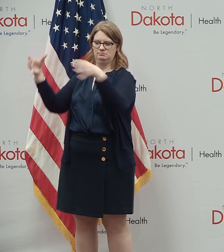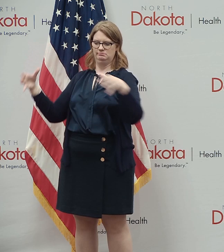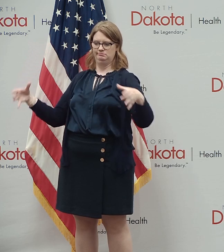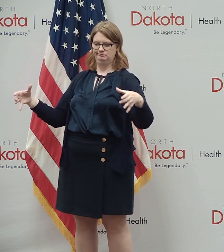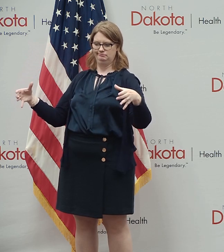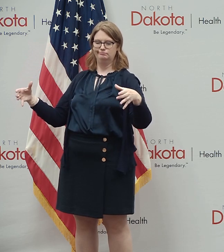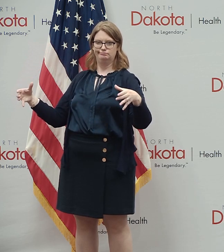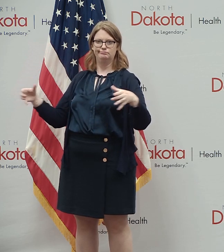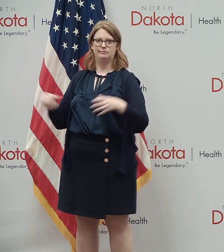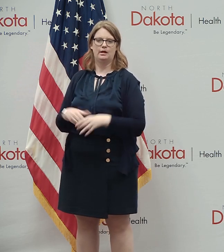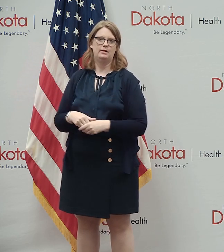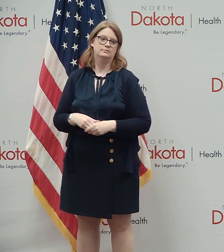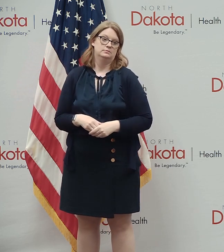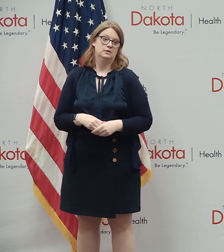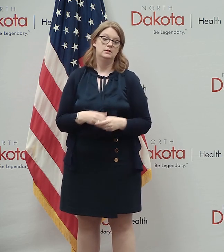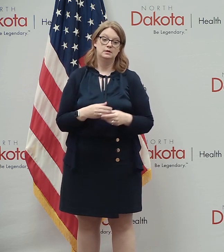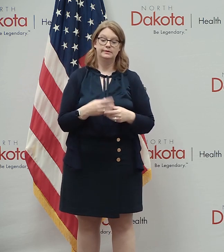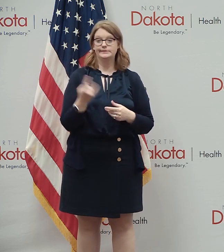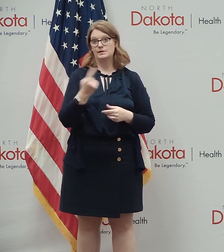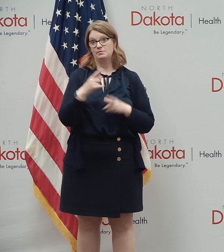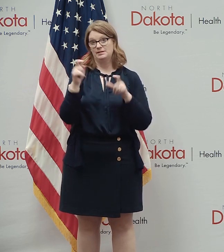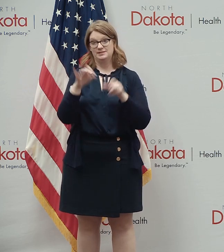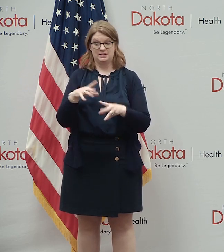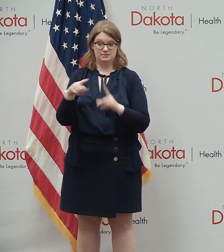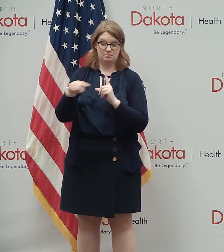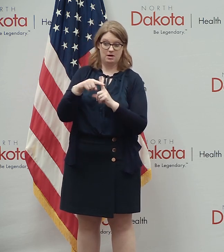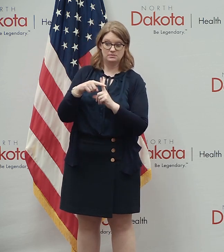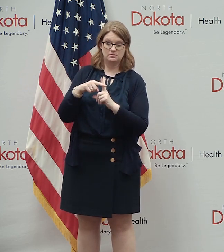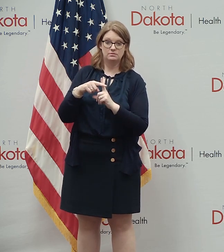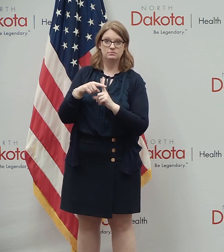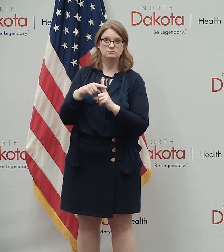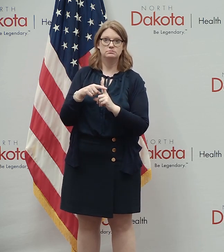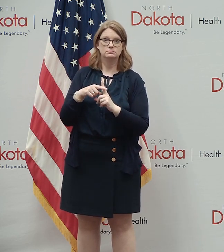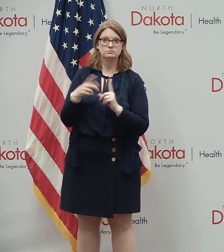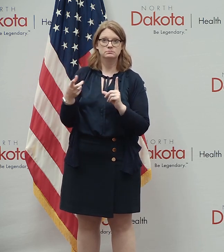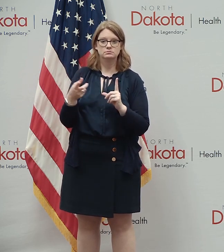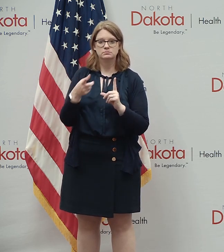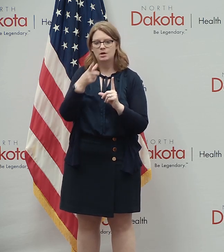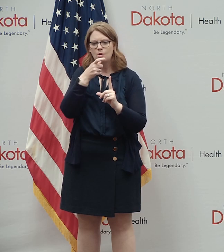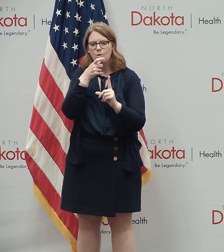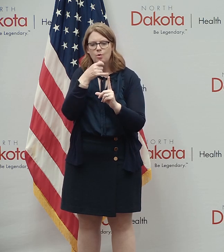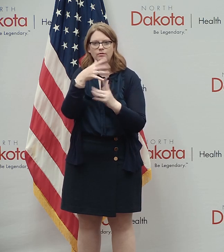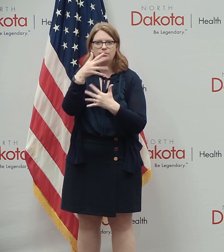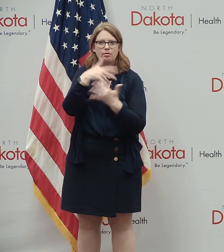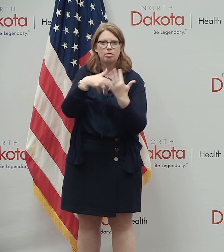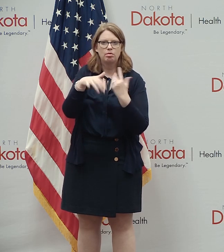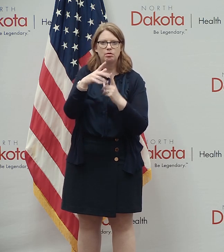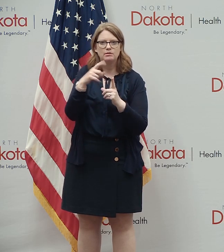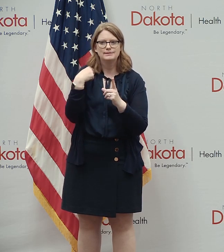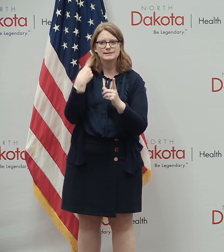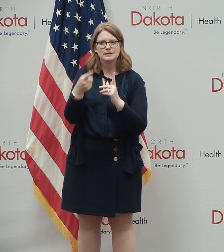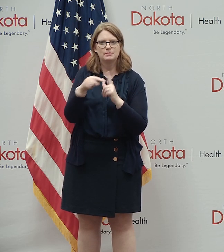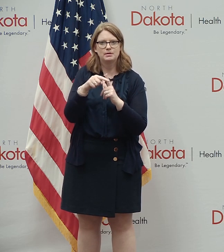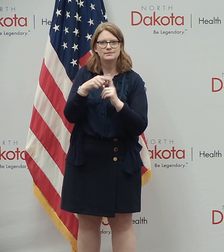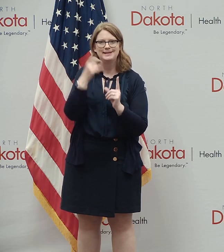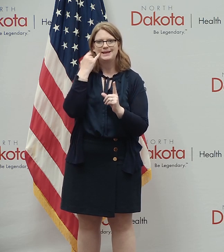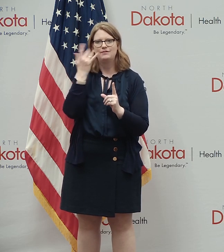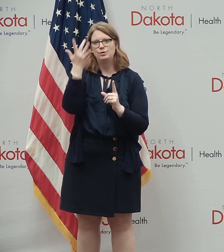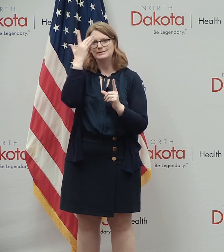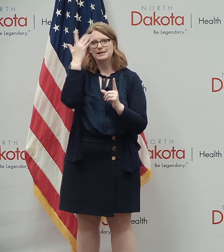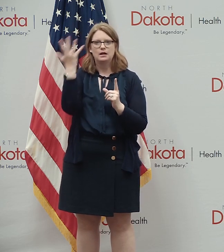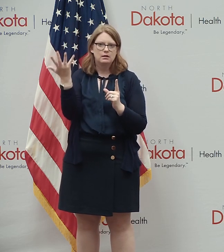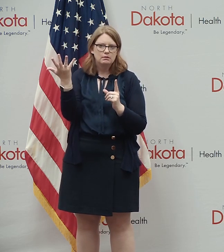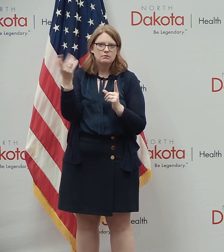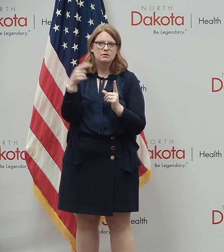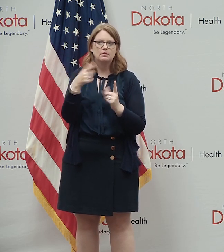when you get someone who's test positive, it seems, intuitive. They'd say, well, who have you been in contact with since you're positive? Well, if you were sick, you